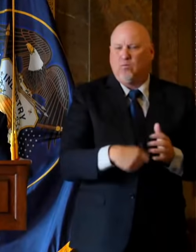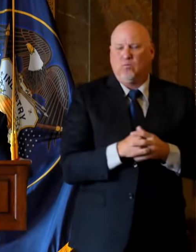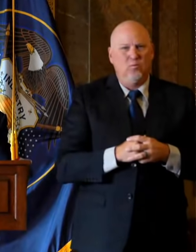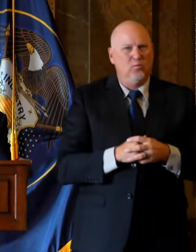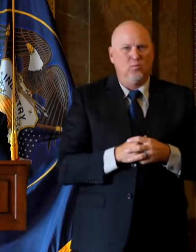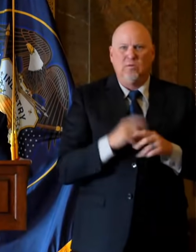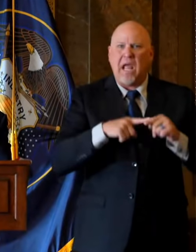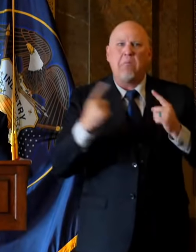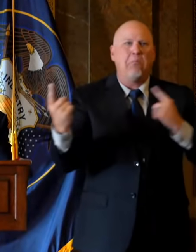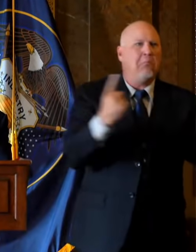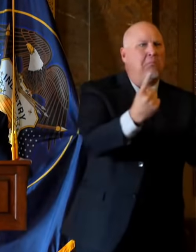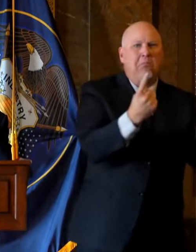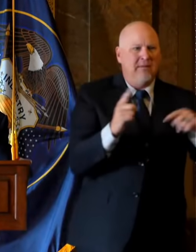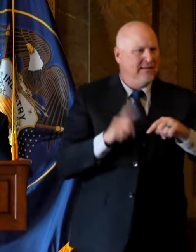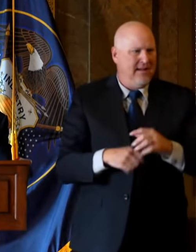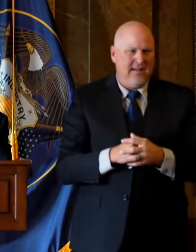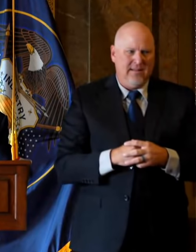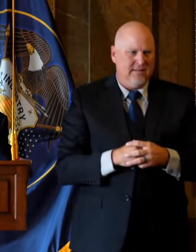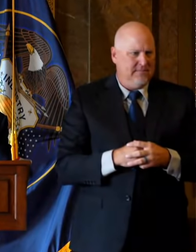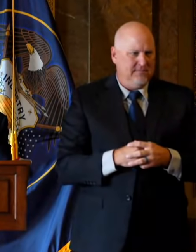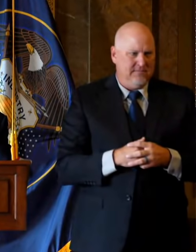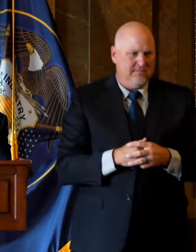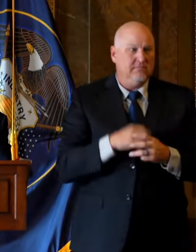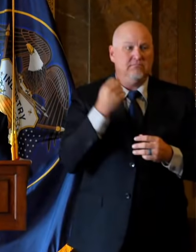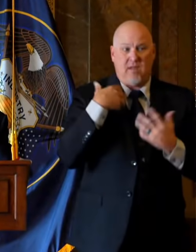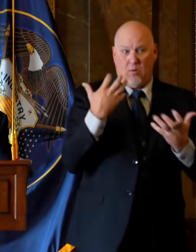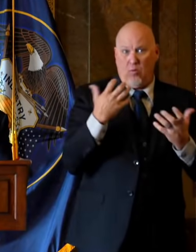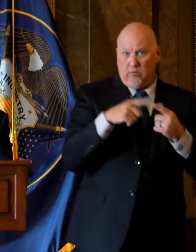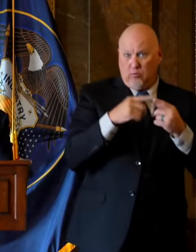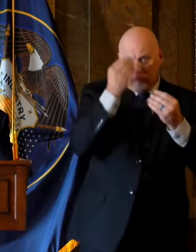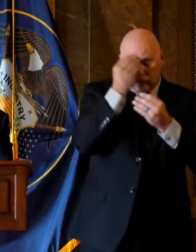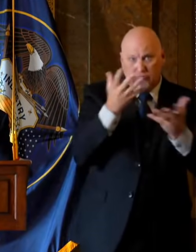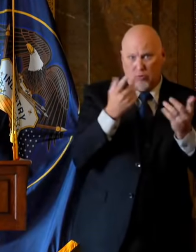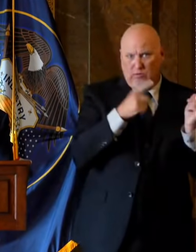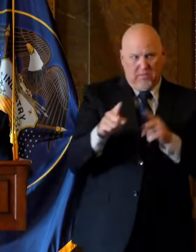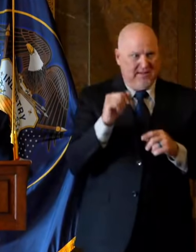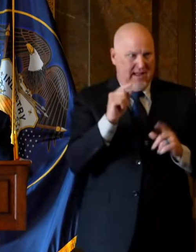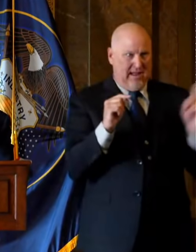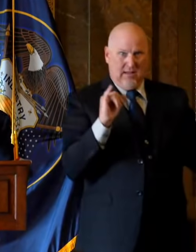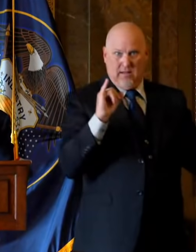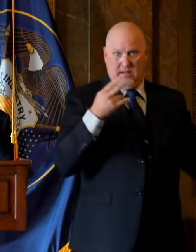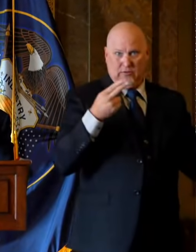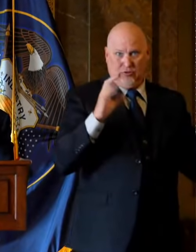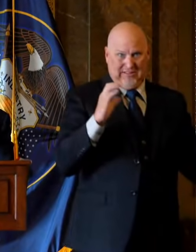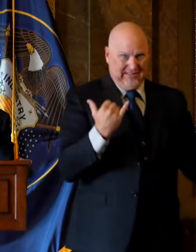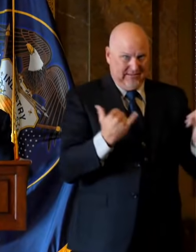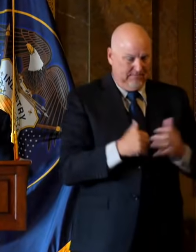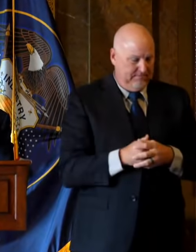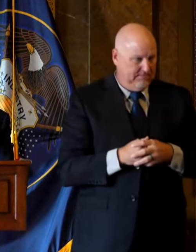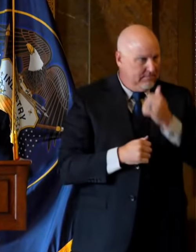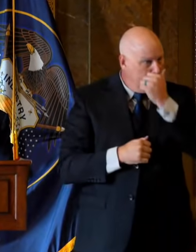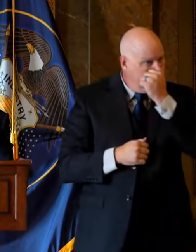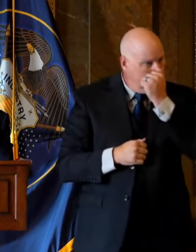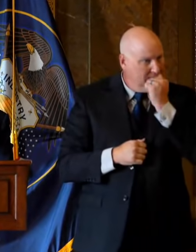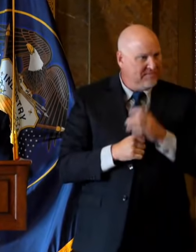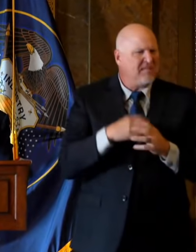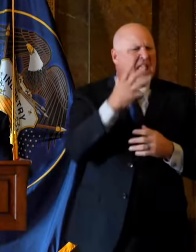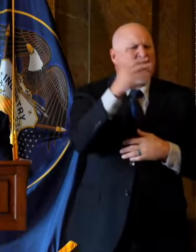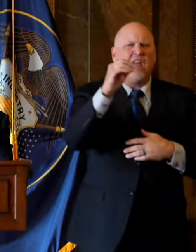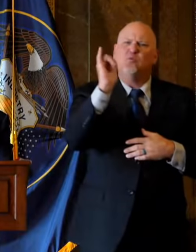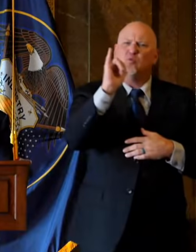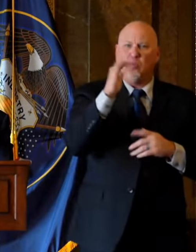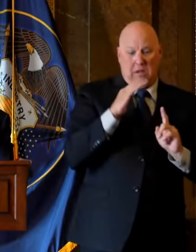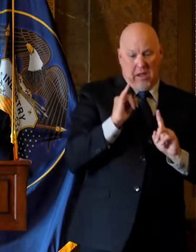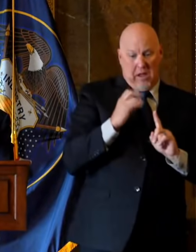going on in the Intermountain system this morning, and it is comparable to what's happening in the other three systems here in